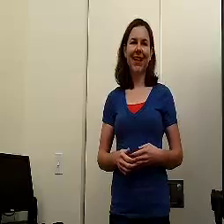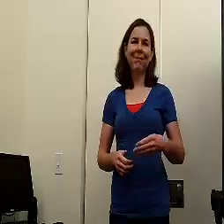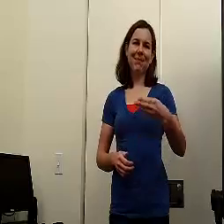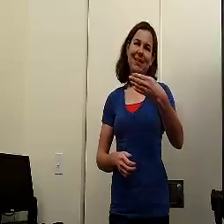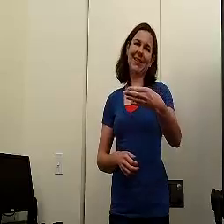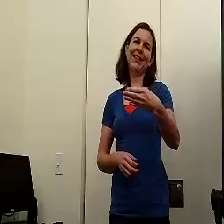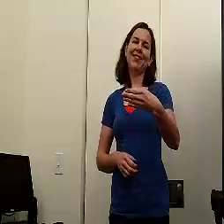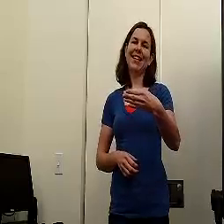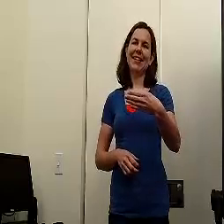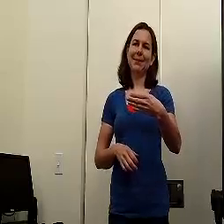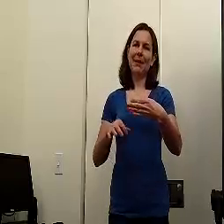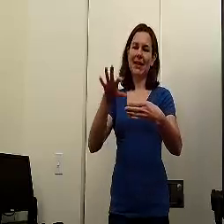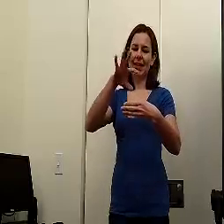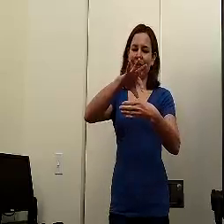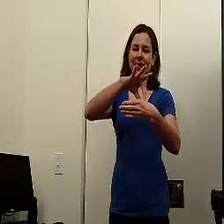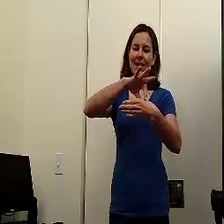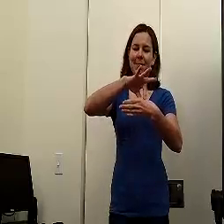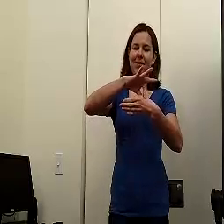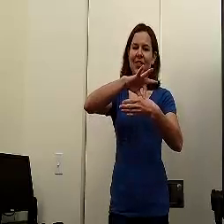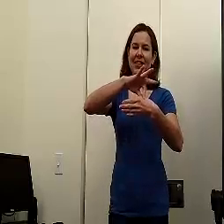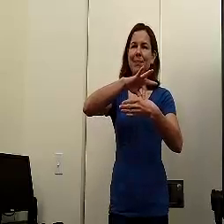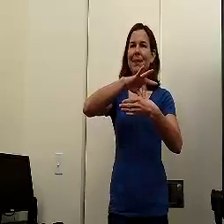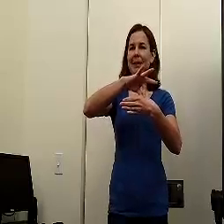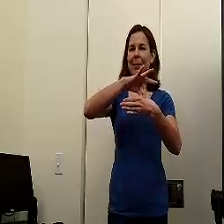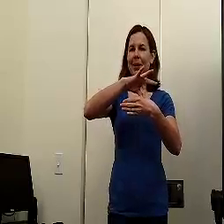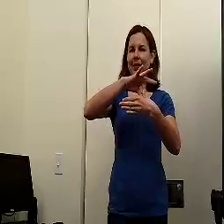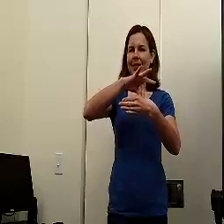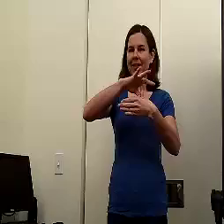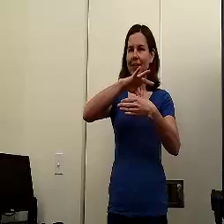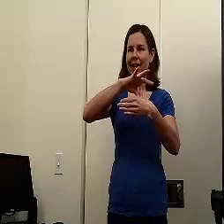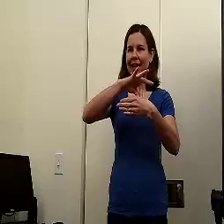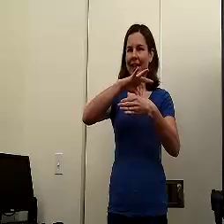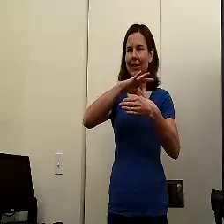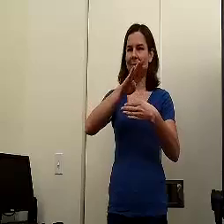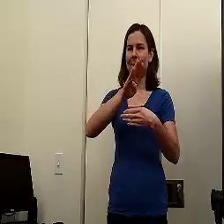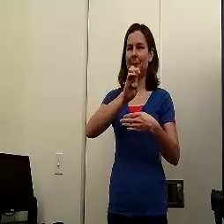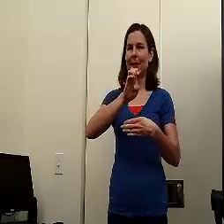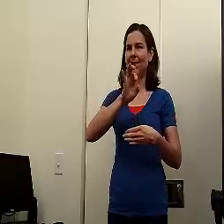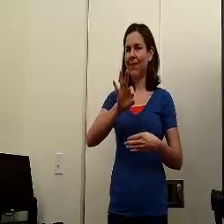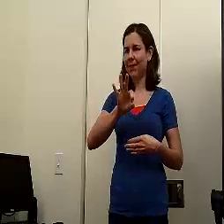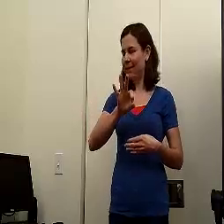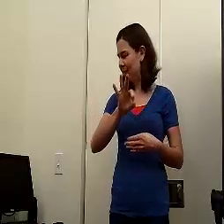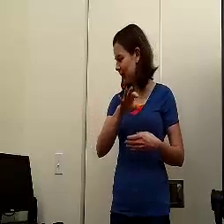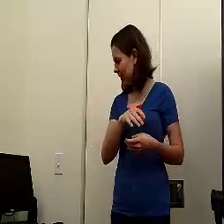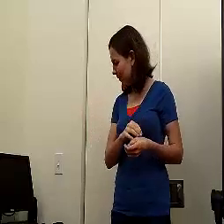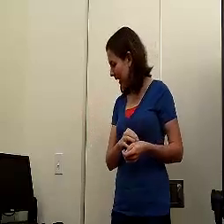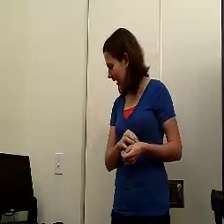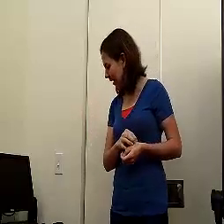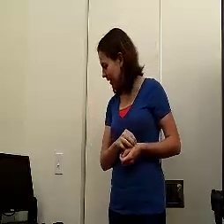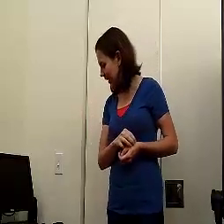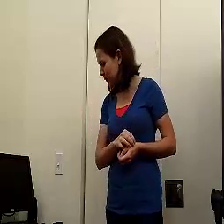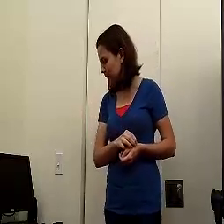Yep. So your left hand is a B, your right hand pinches this meaty part in your hand. So beef. Okay, next